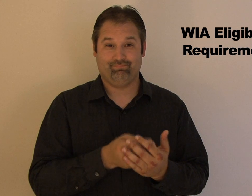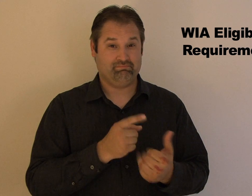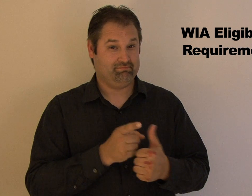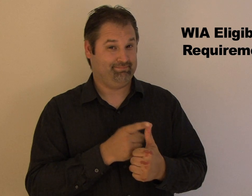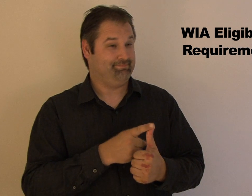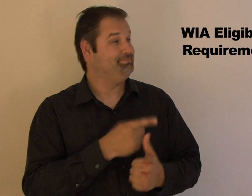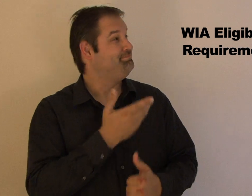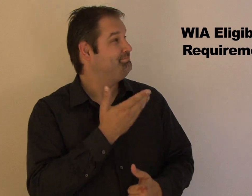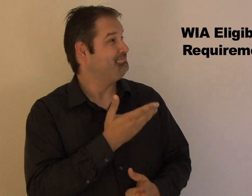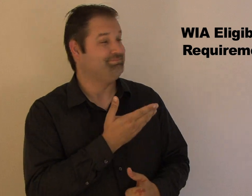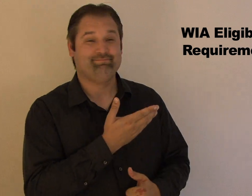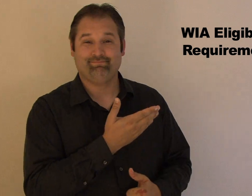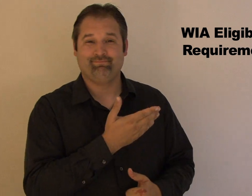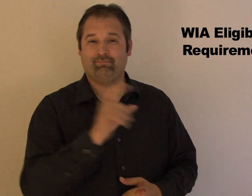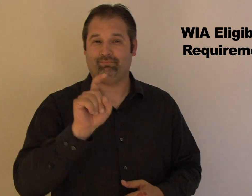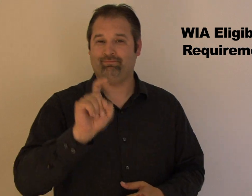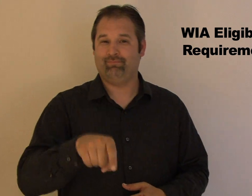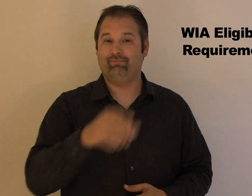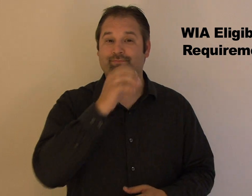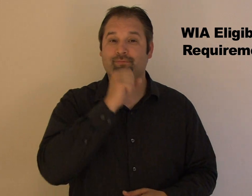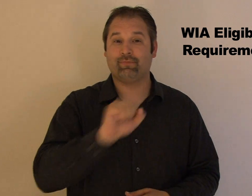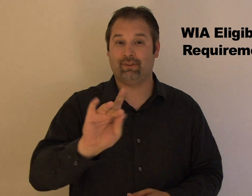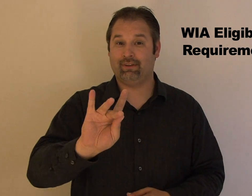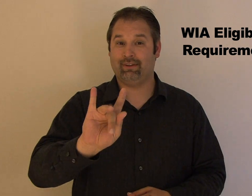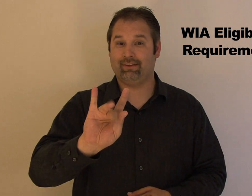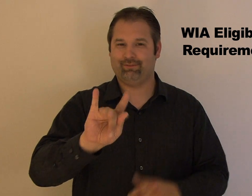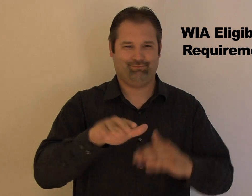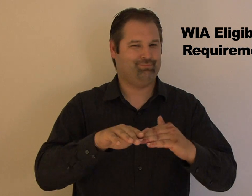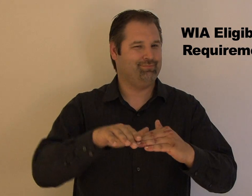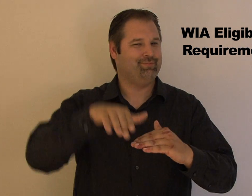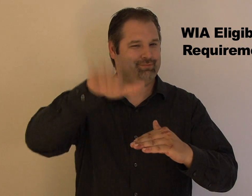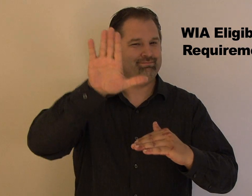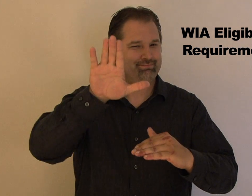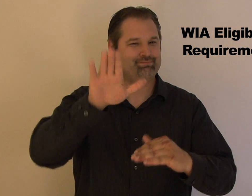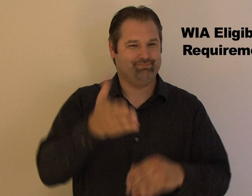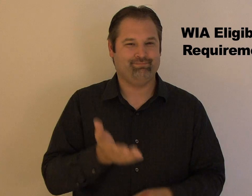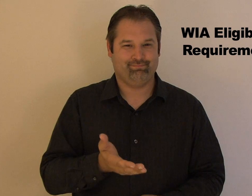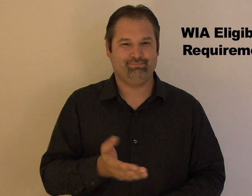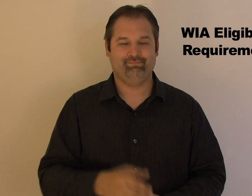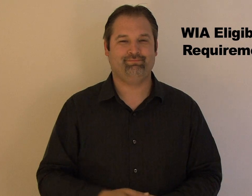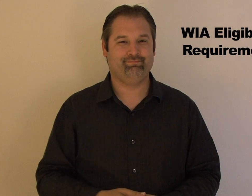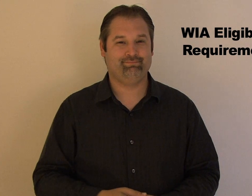There are some requirements you must meet to participate in WIA.